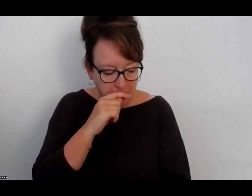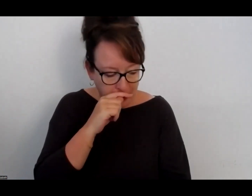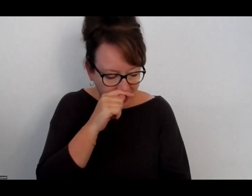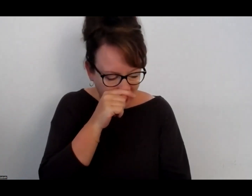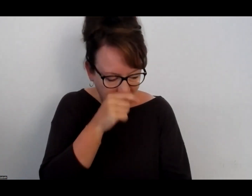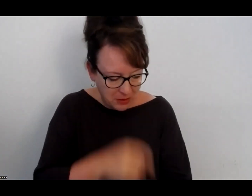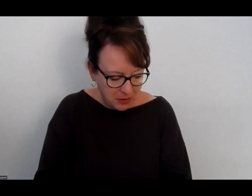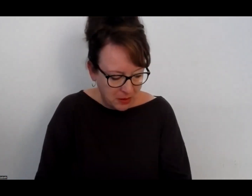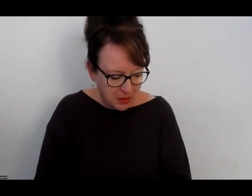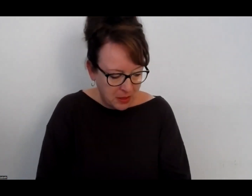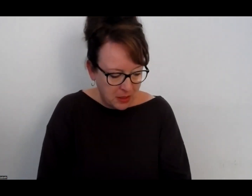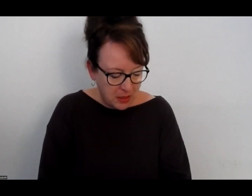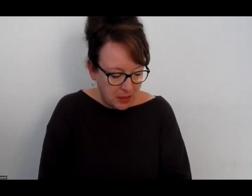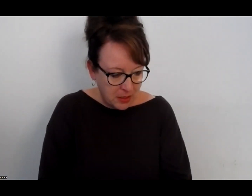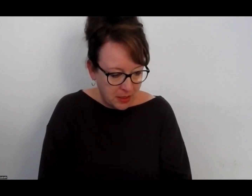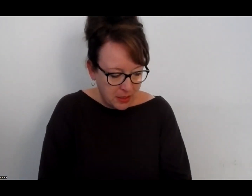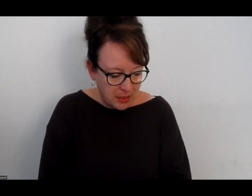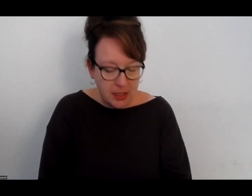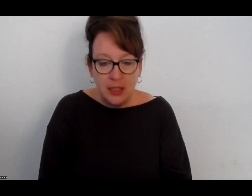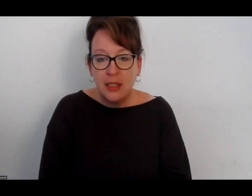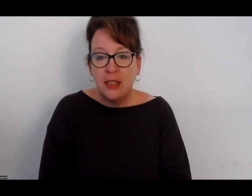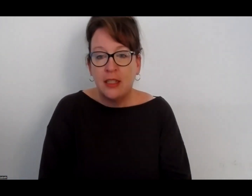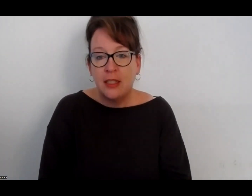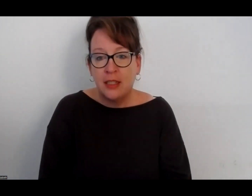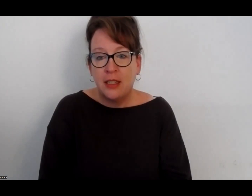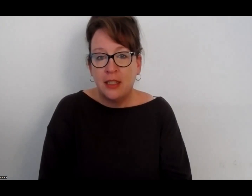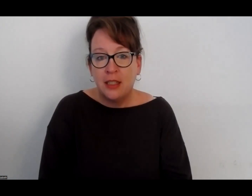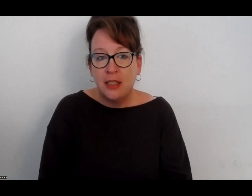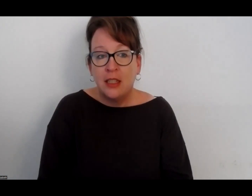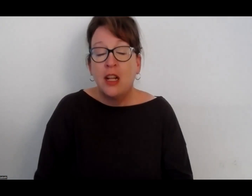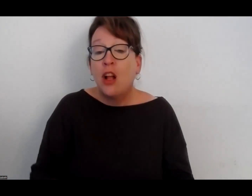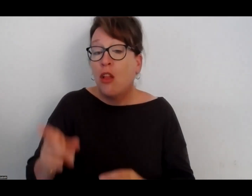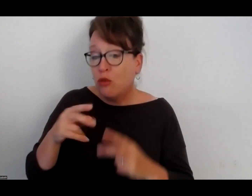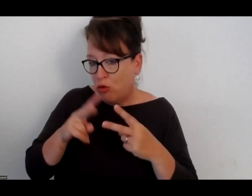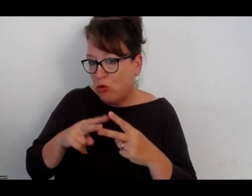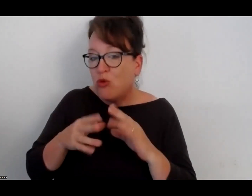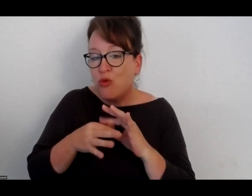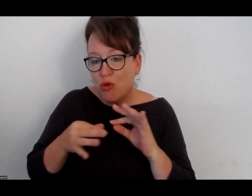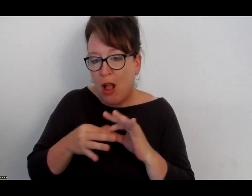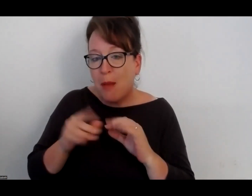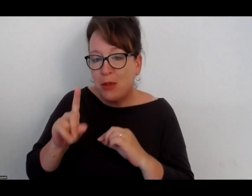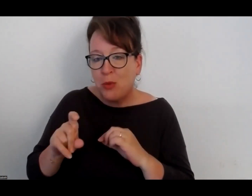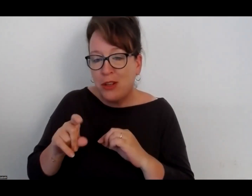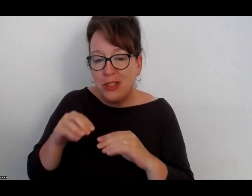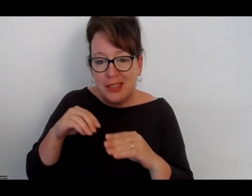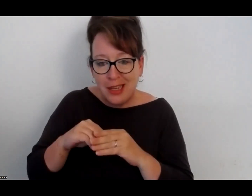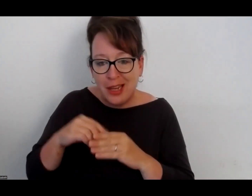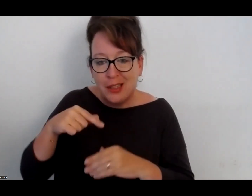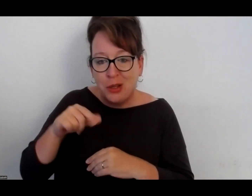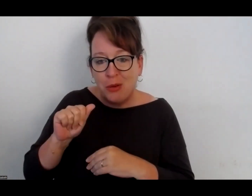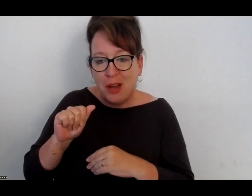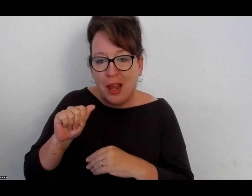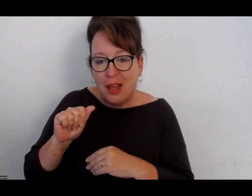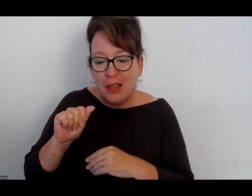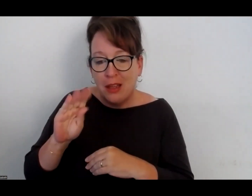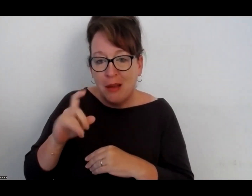Were those the two that were in the Q&A box? So those were the two that have been there since almost since the last